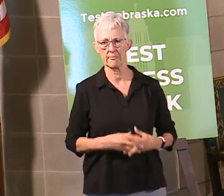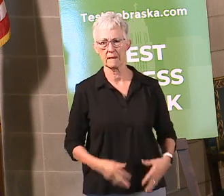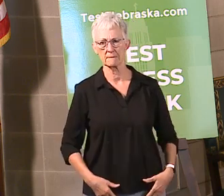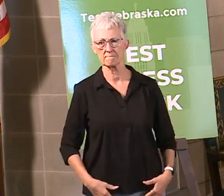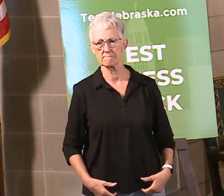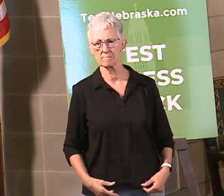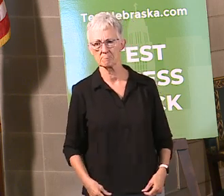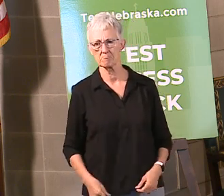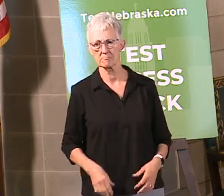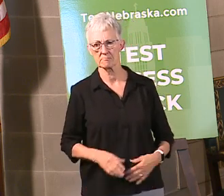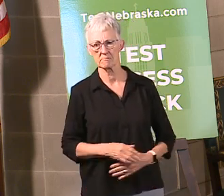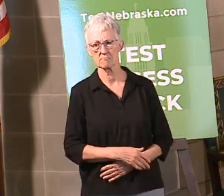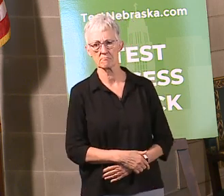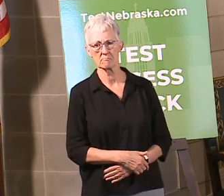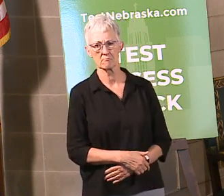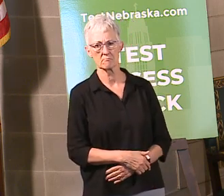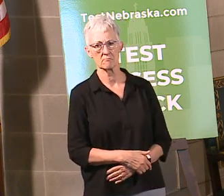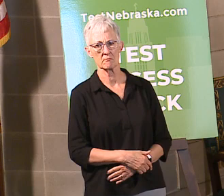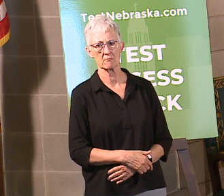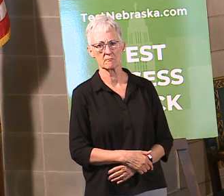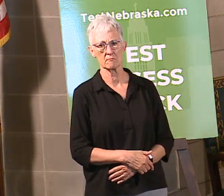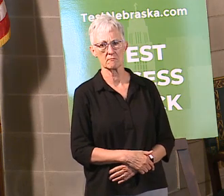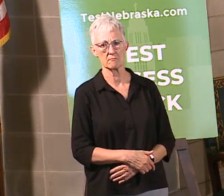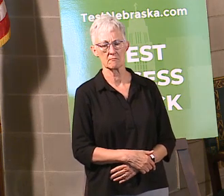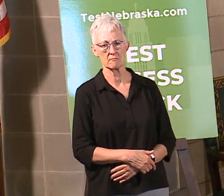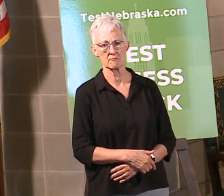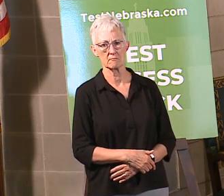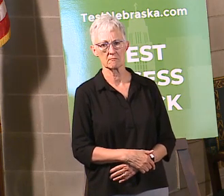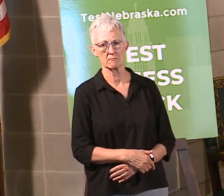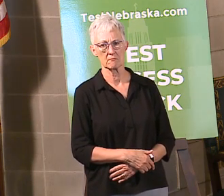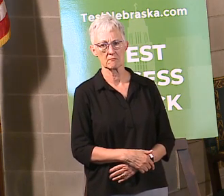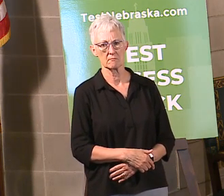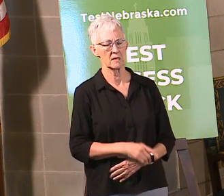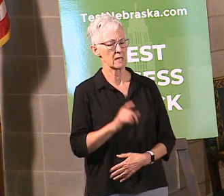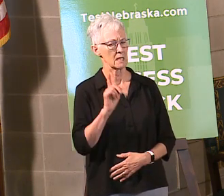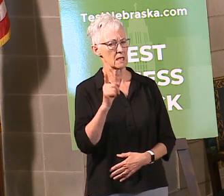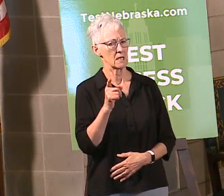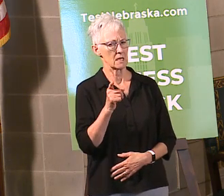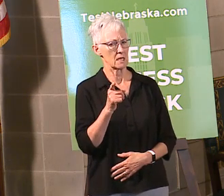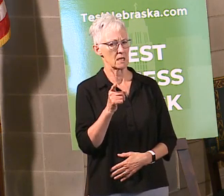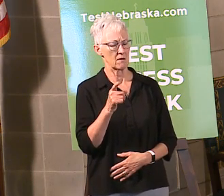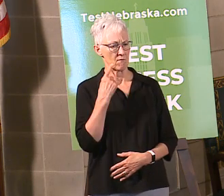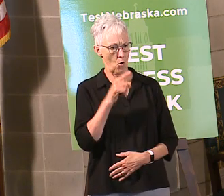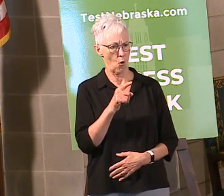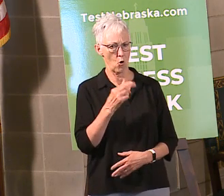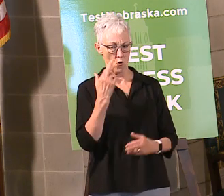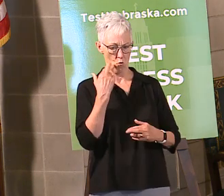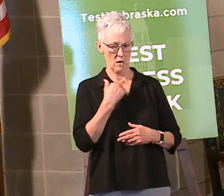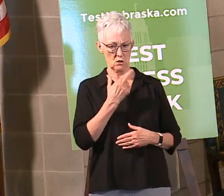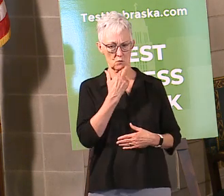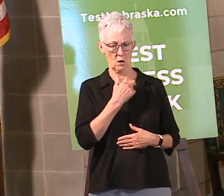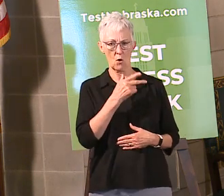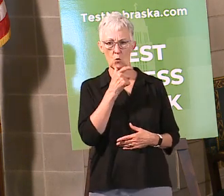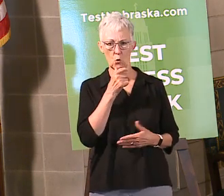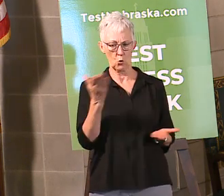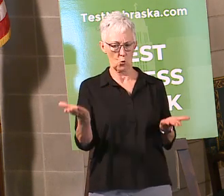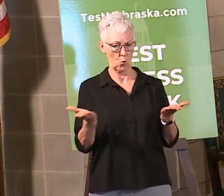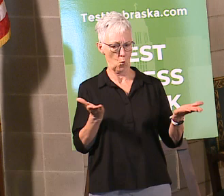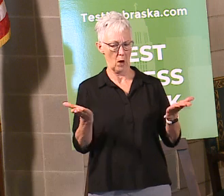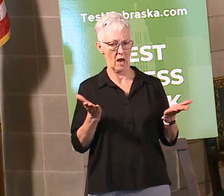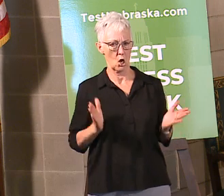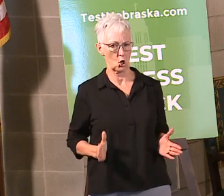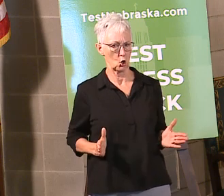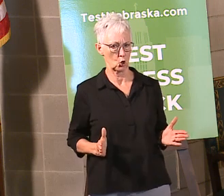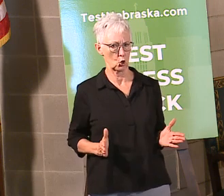had a question sent in, basically, is it required or recommended for wait staff and everyone to wear masks? And if it is recommended and not required, how come there's